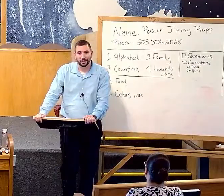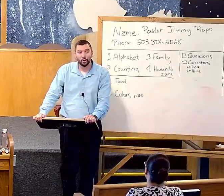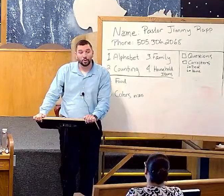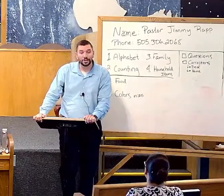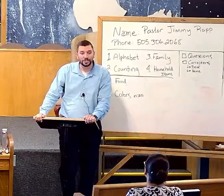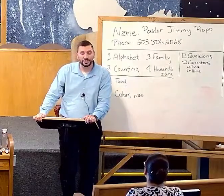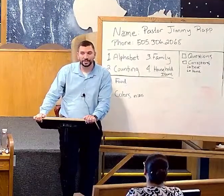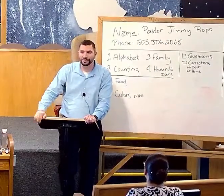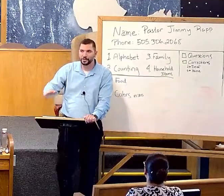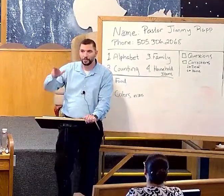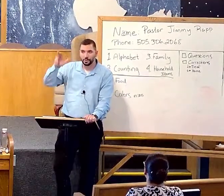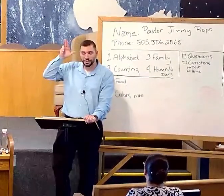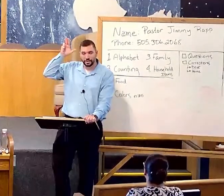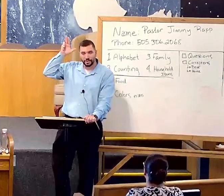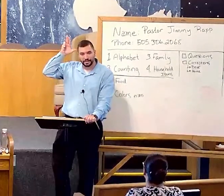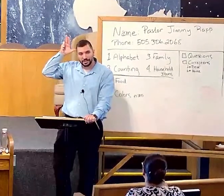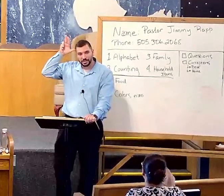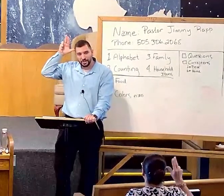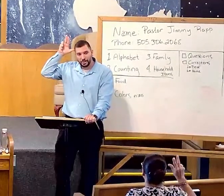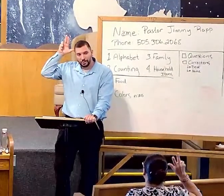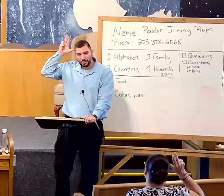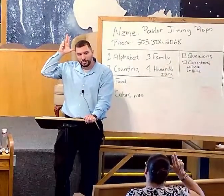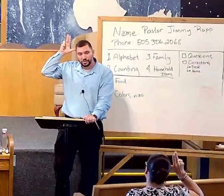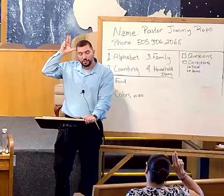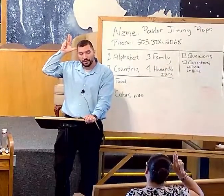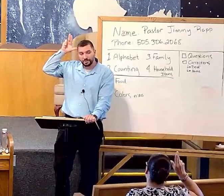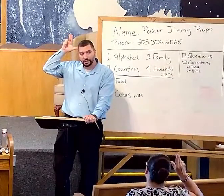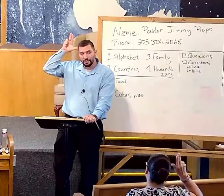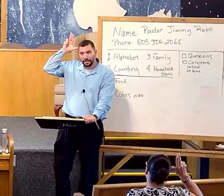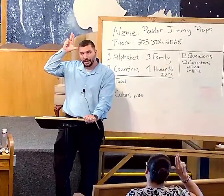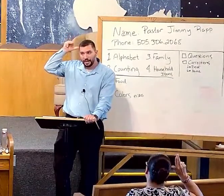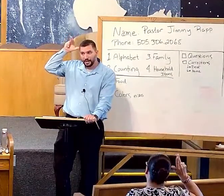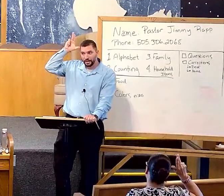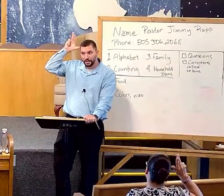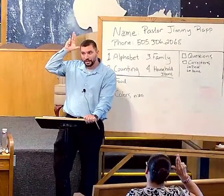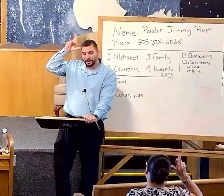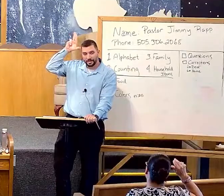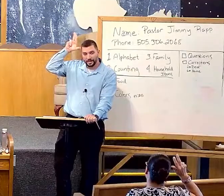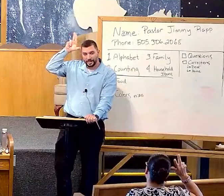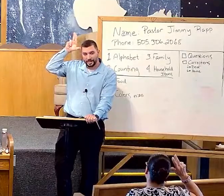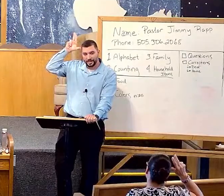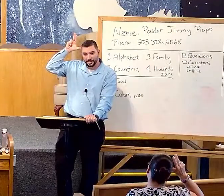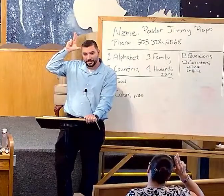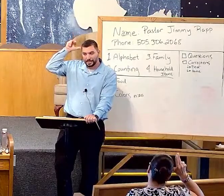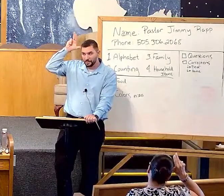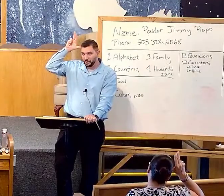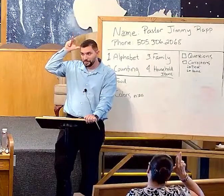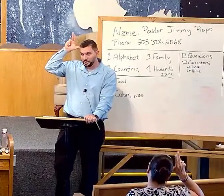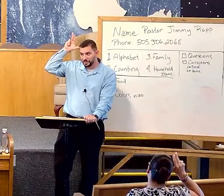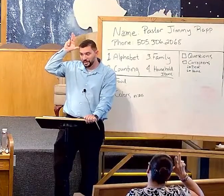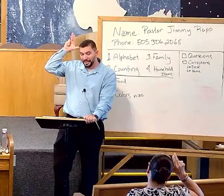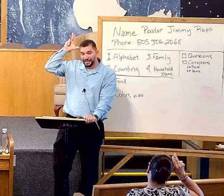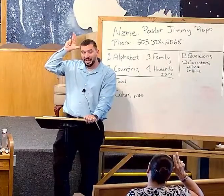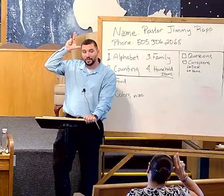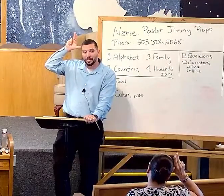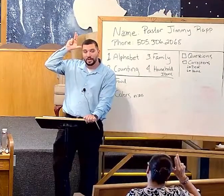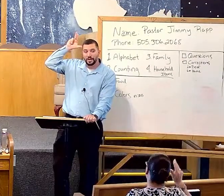Horse. So horse, you're going to go like this with just 2 fingers up, and you're going to bend them. That's horse. Now, a